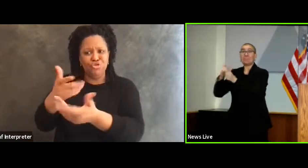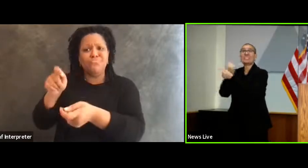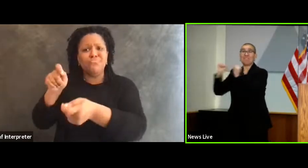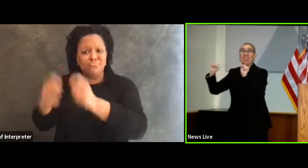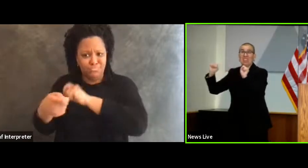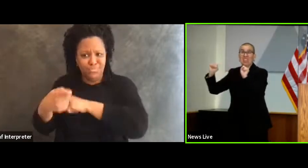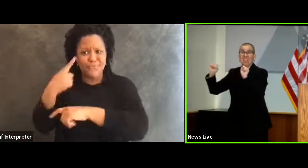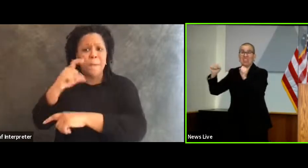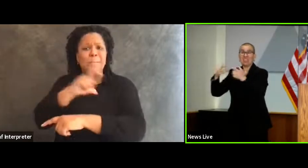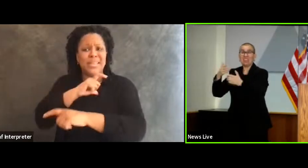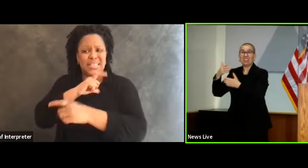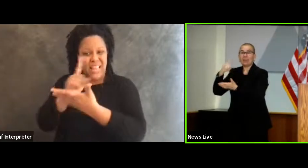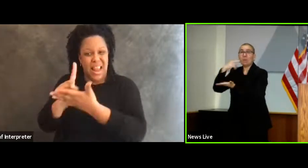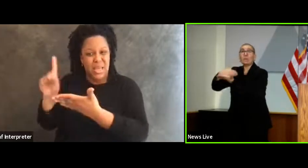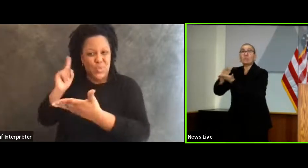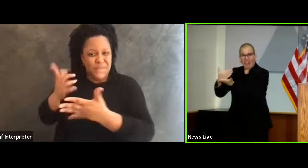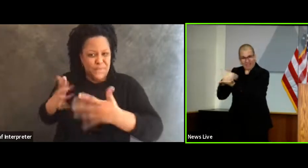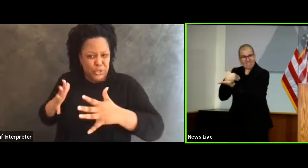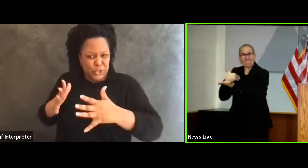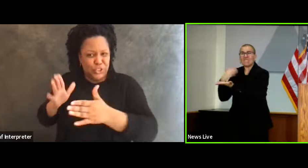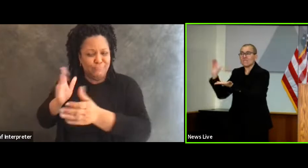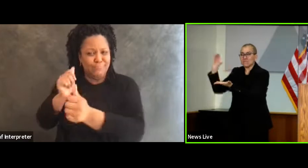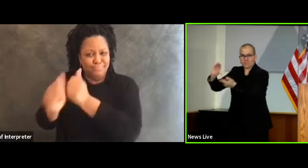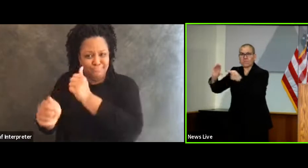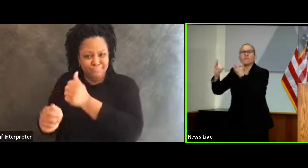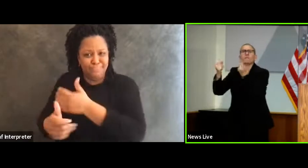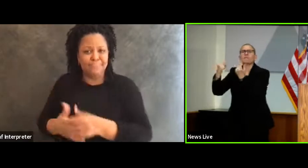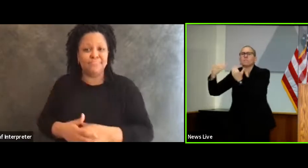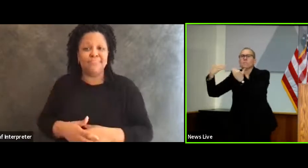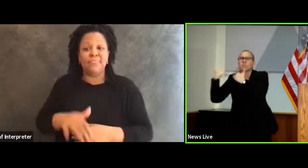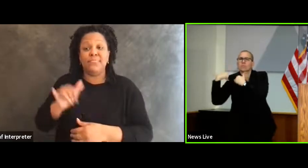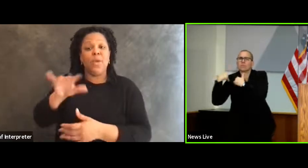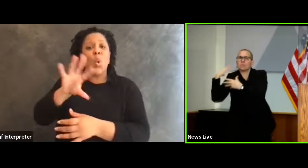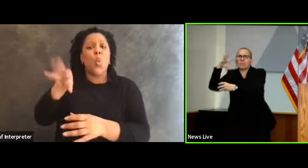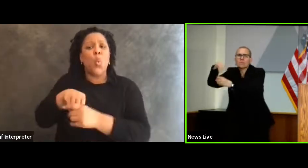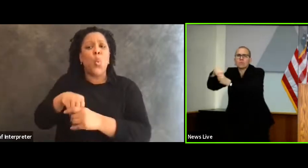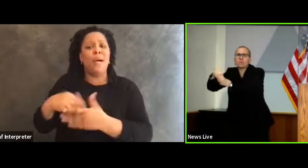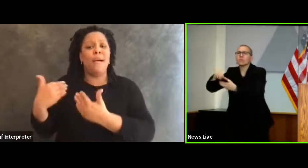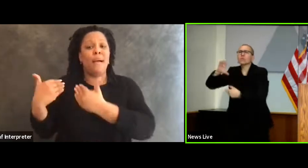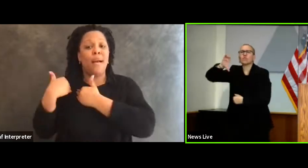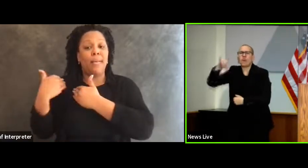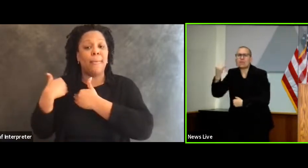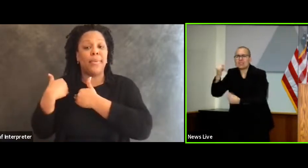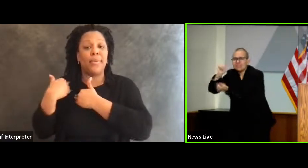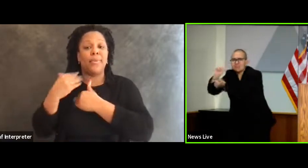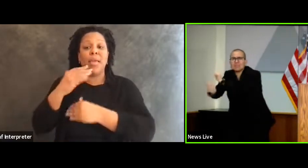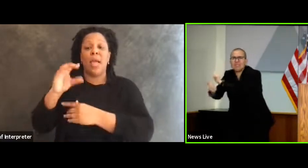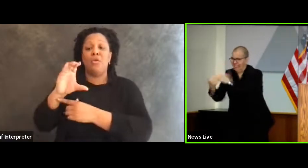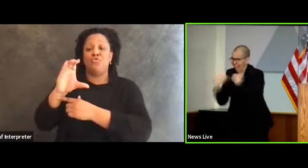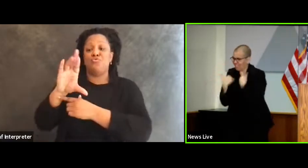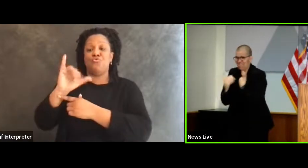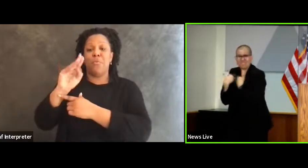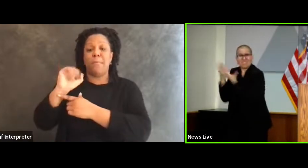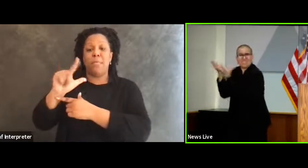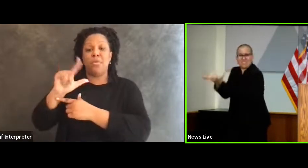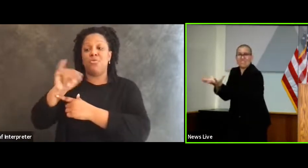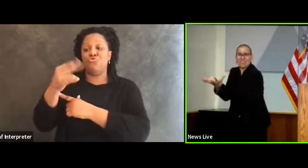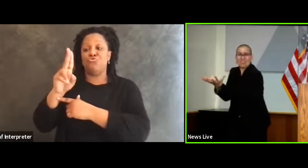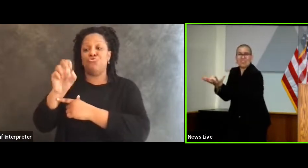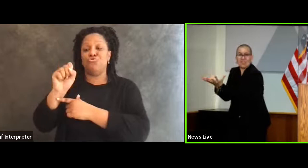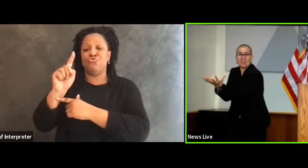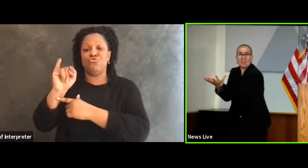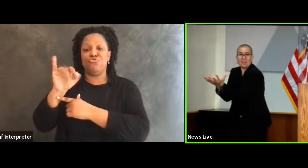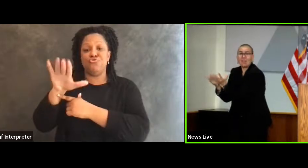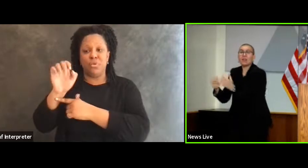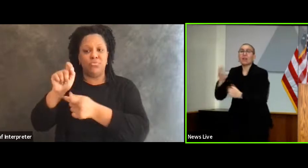budget. It included accountability measures and criminal justice reforms. Our bill contains provisions